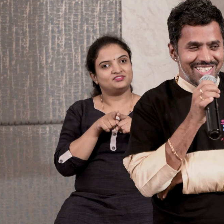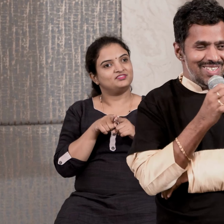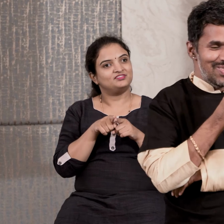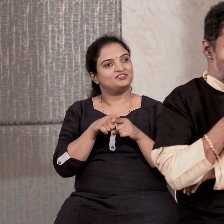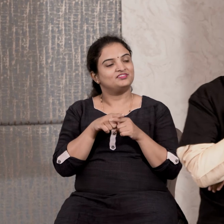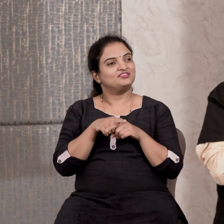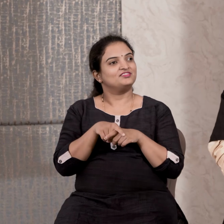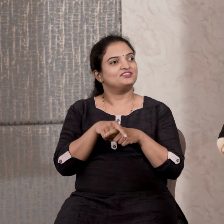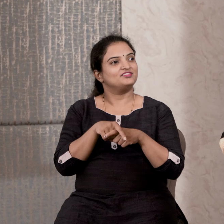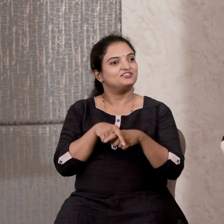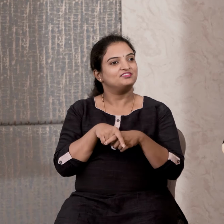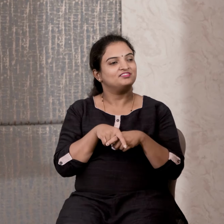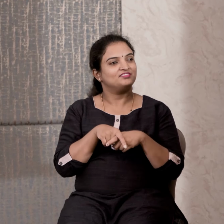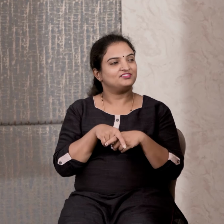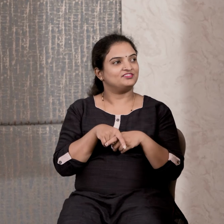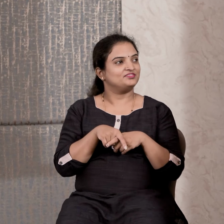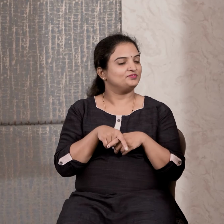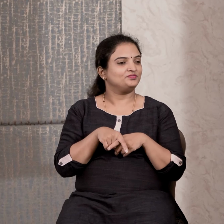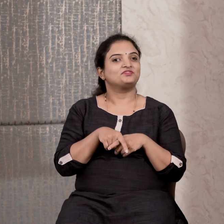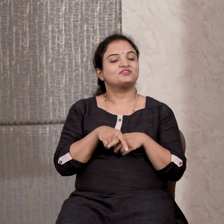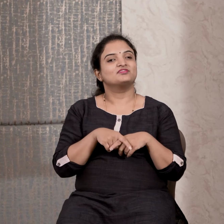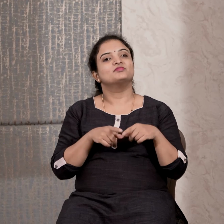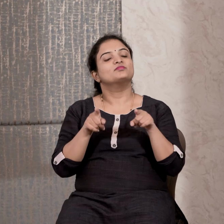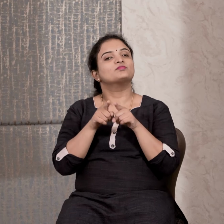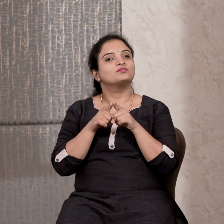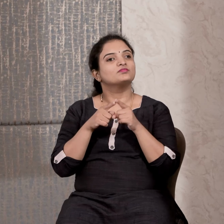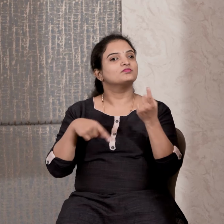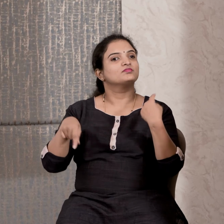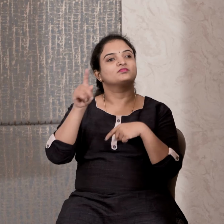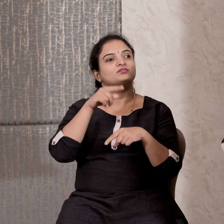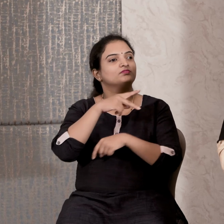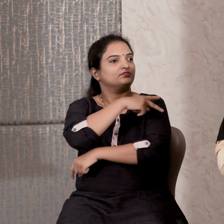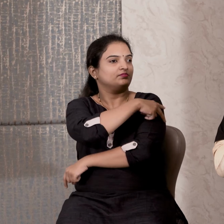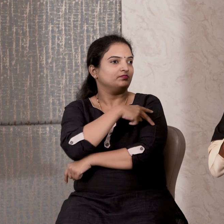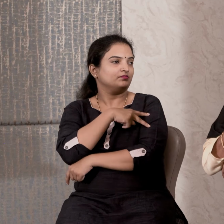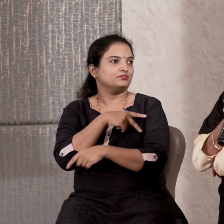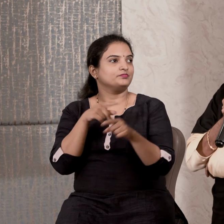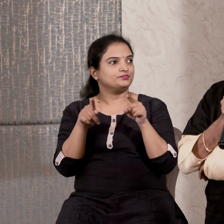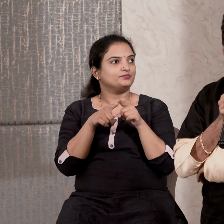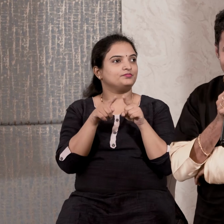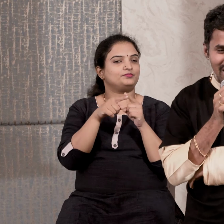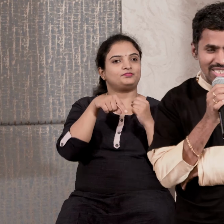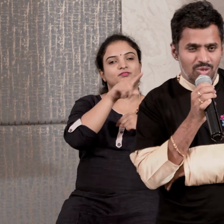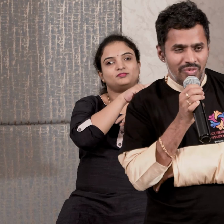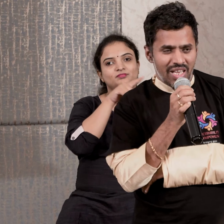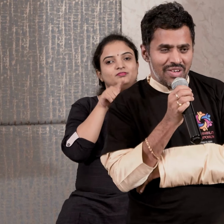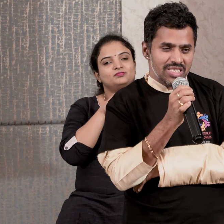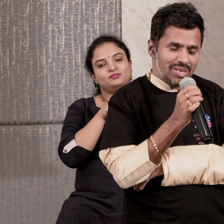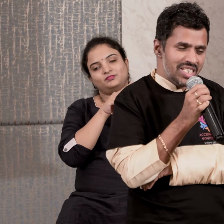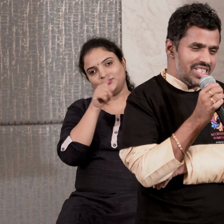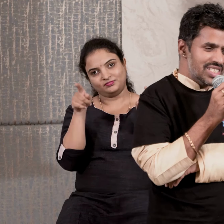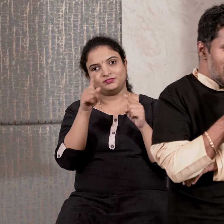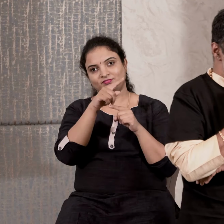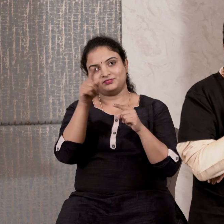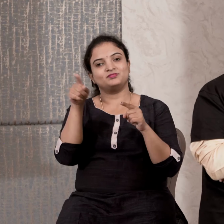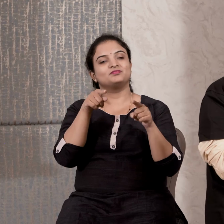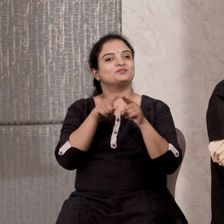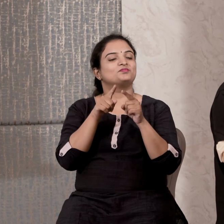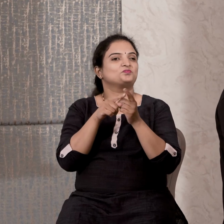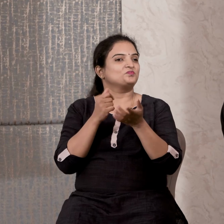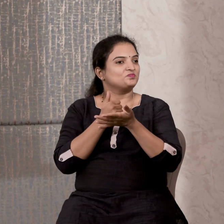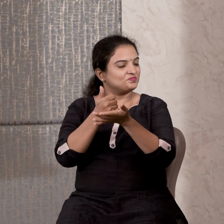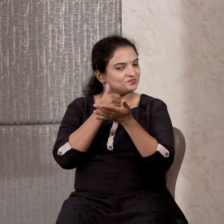right? Okay. Yeah. Okay. So all the volunteers who were there at the registration desk and through whenever somebody needs help